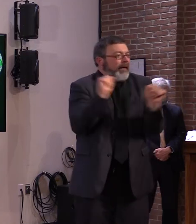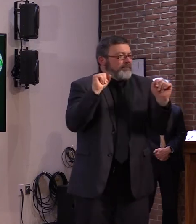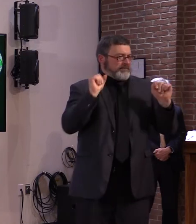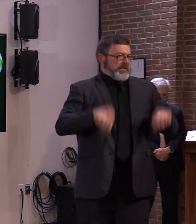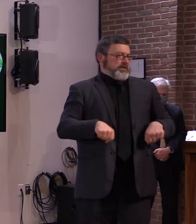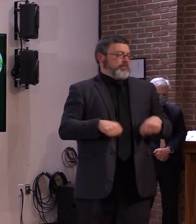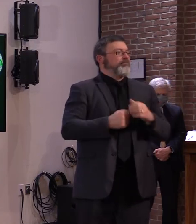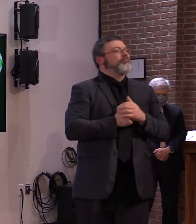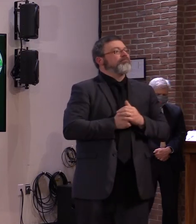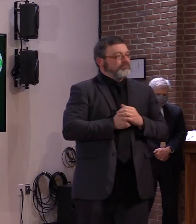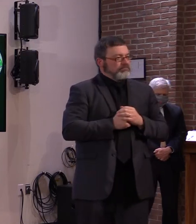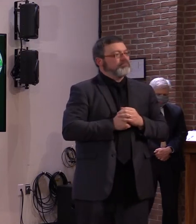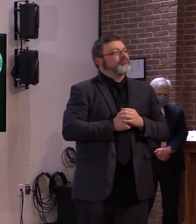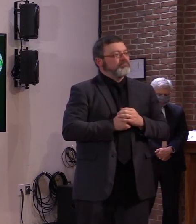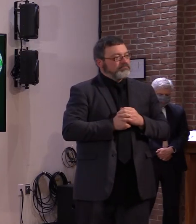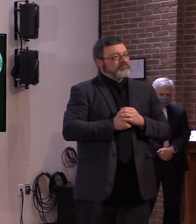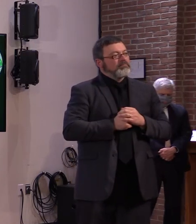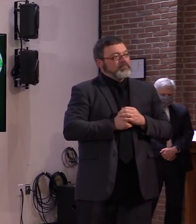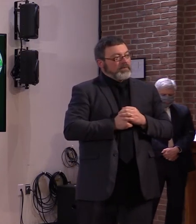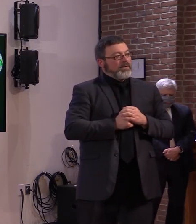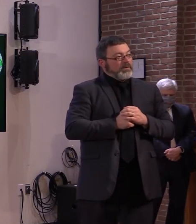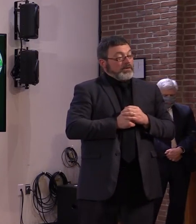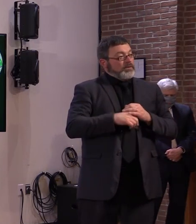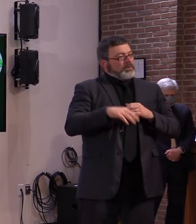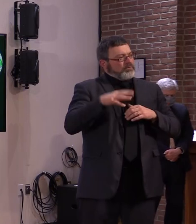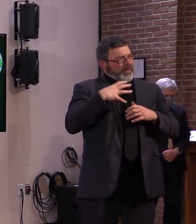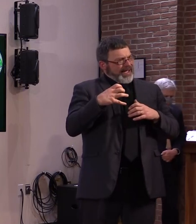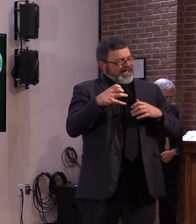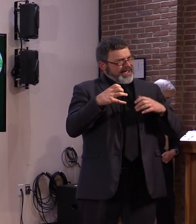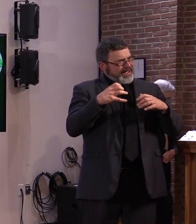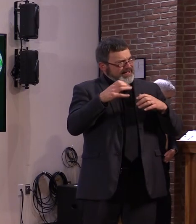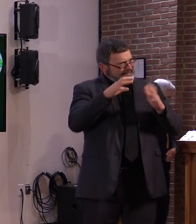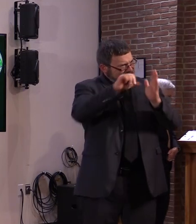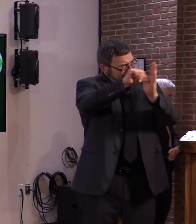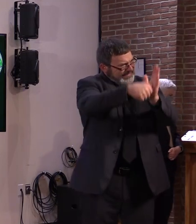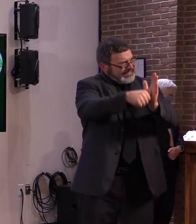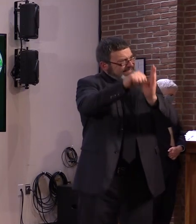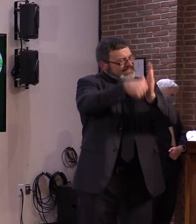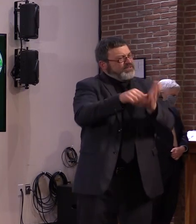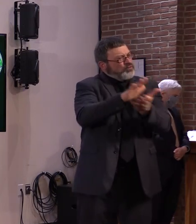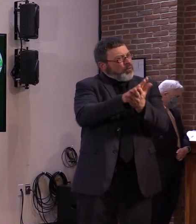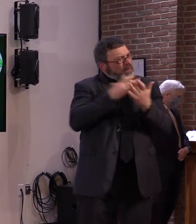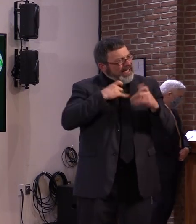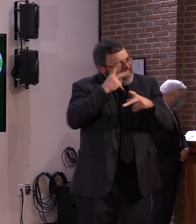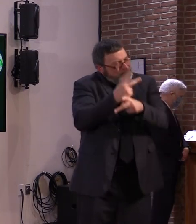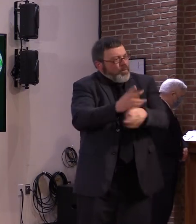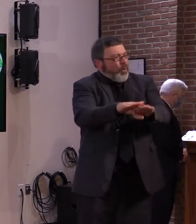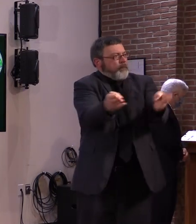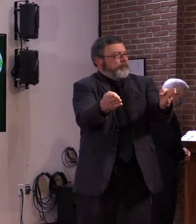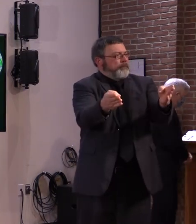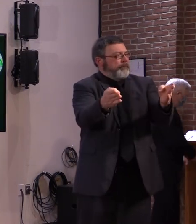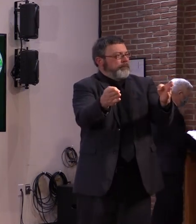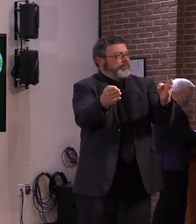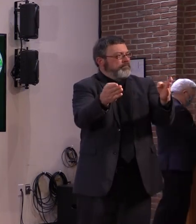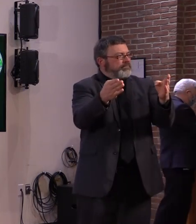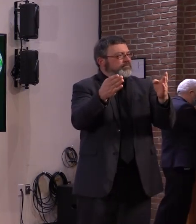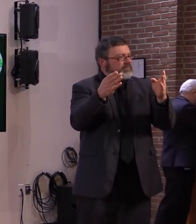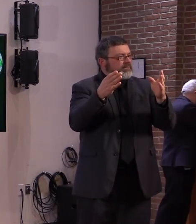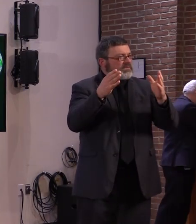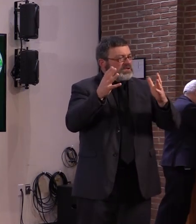instruction is much more than academics. It's about all the normal activities and routines that schools provide to ensure the healthy development of our